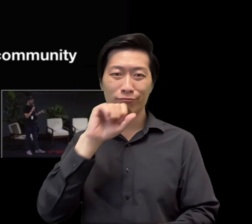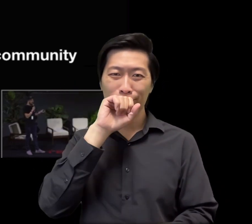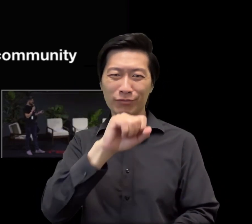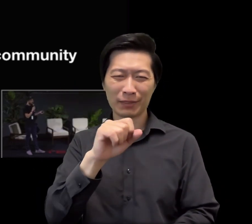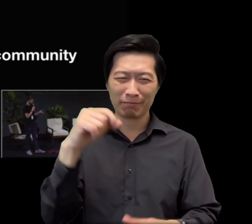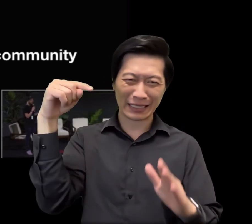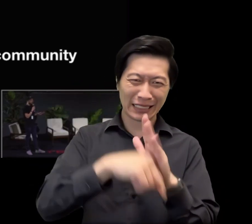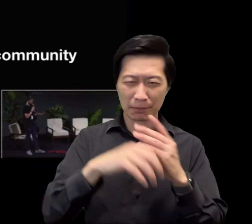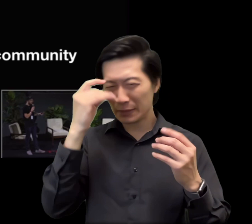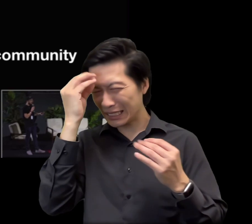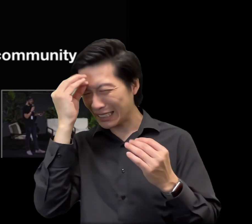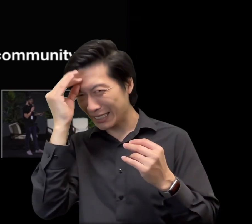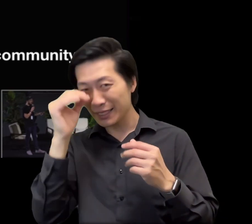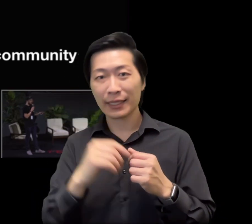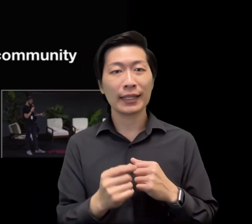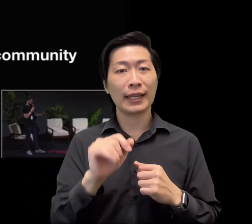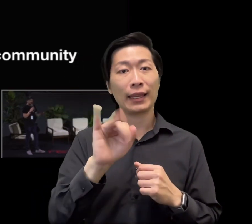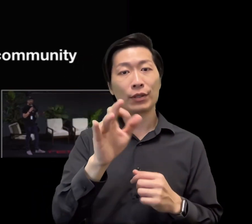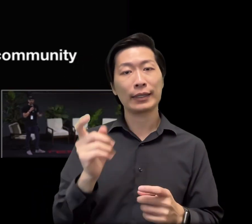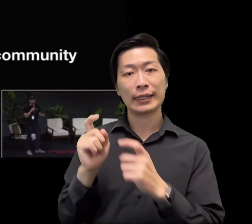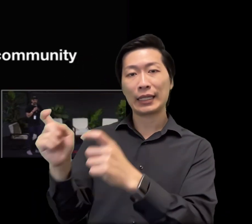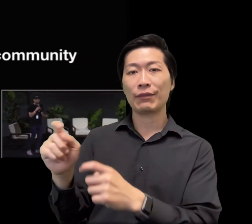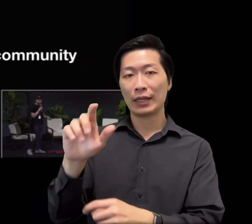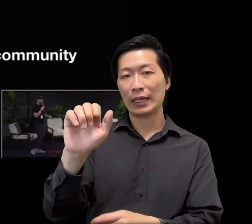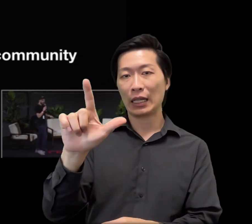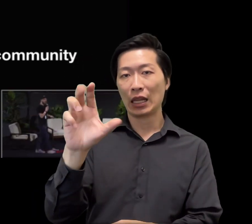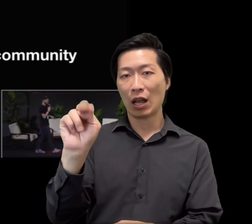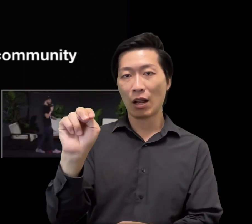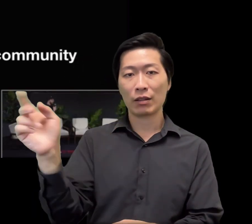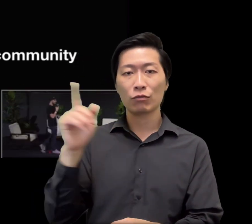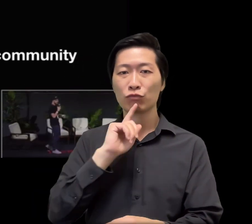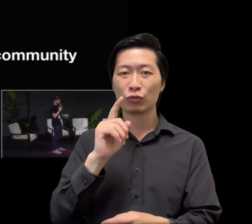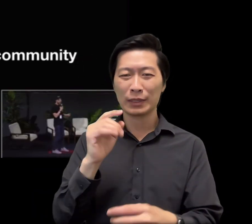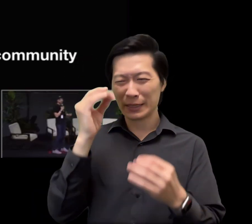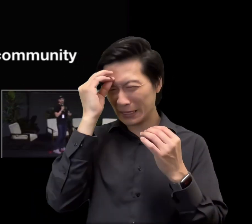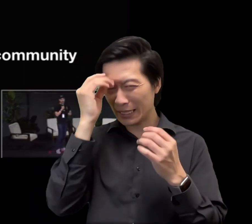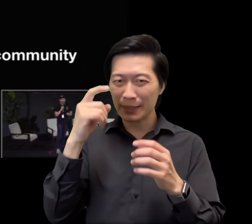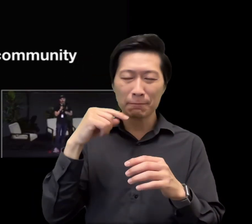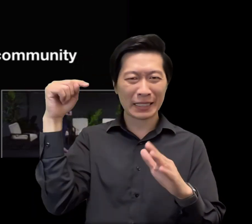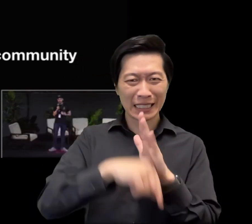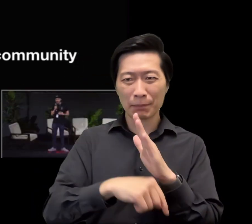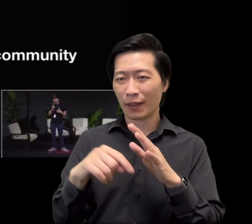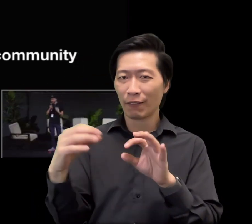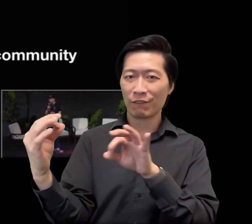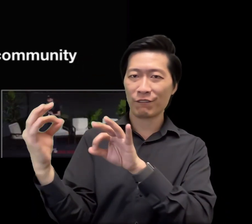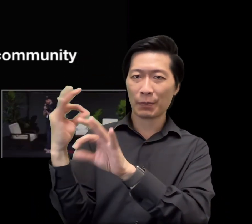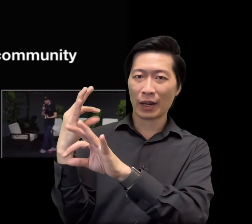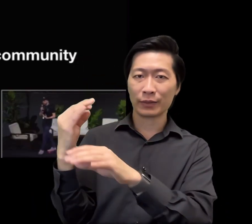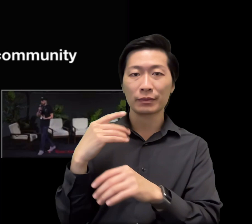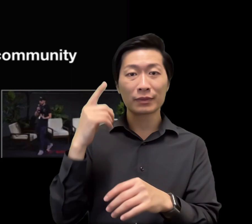thinking. So if you were going to like give Elon a piece of critical feedback, right? Like that's tough. I think about